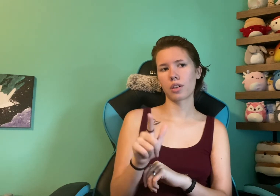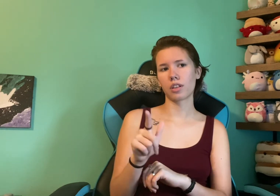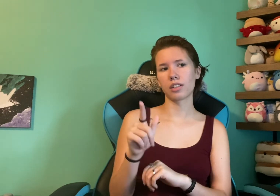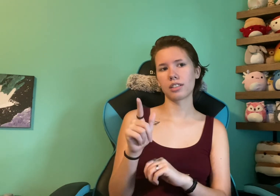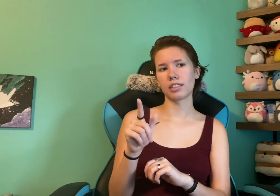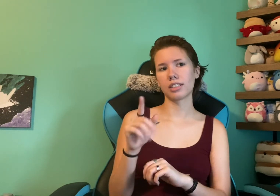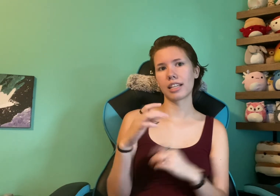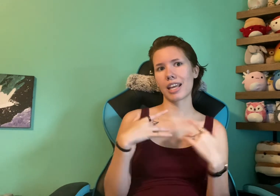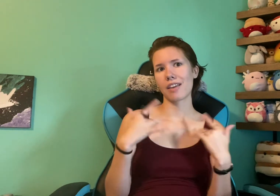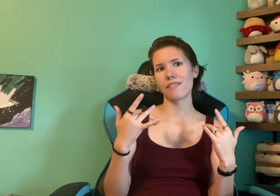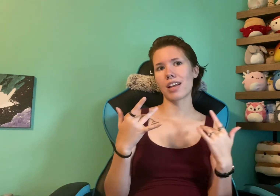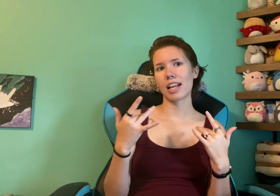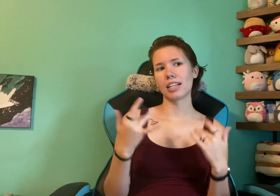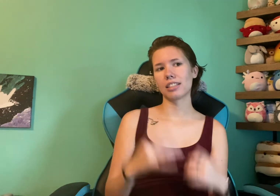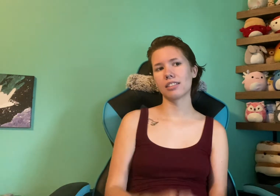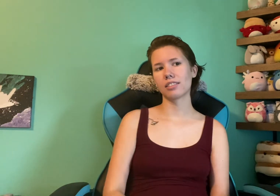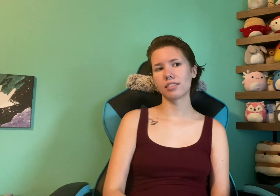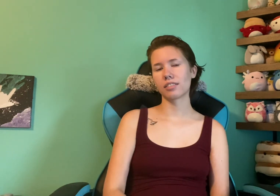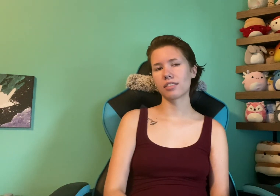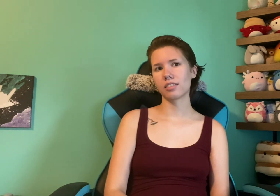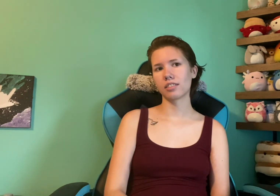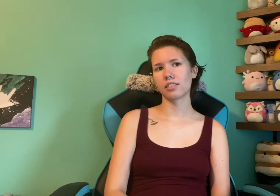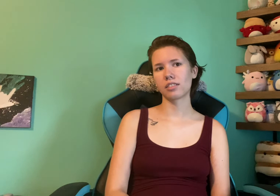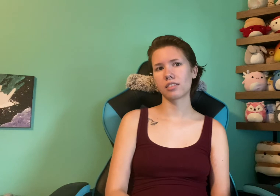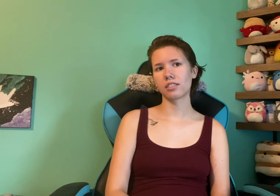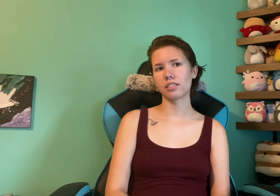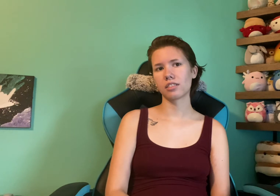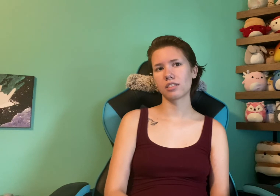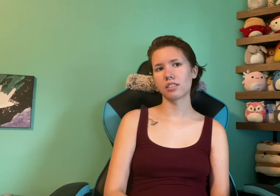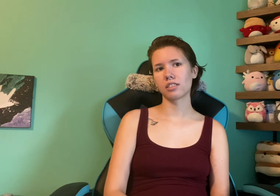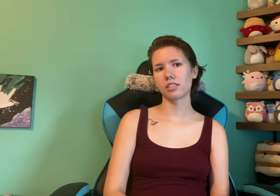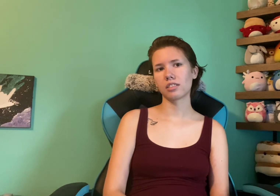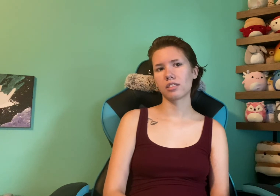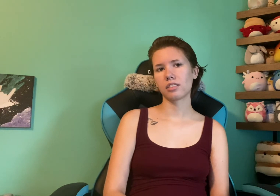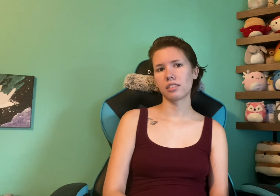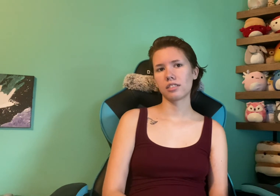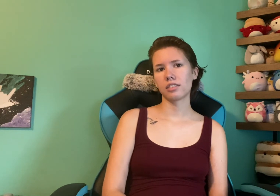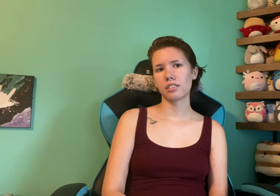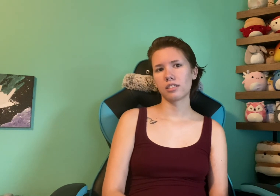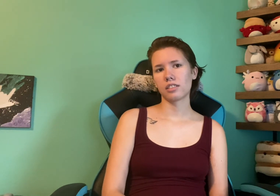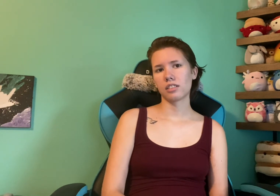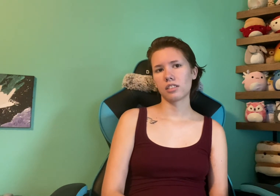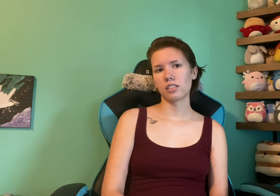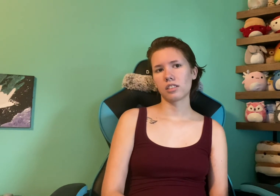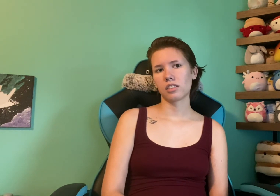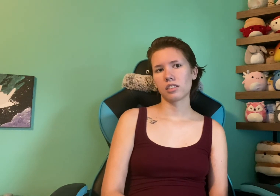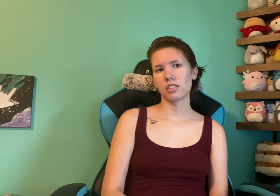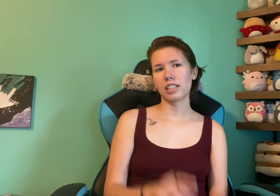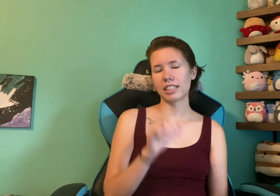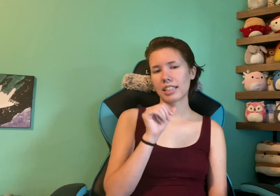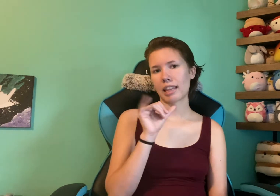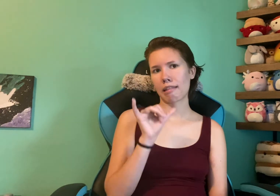general spin of the raw material that it formed from. So that's unusual and